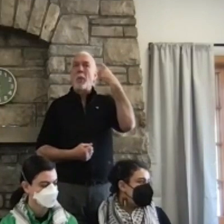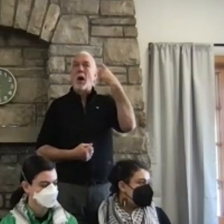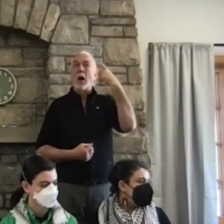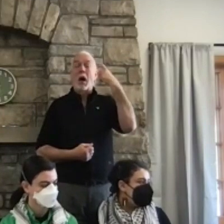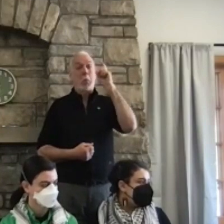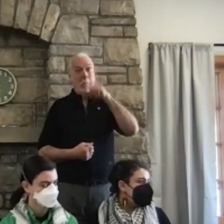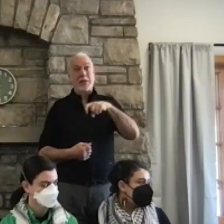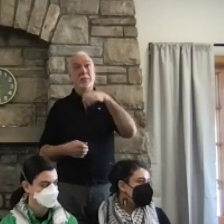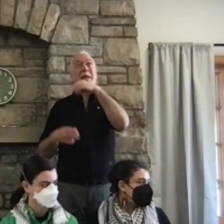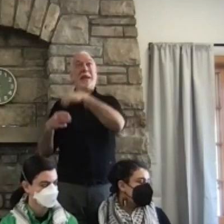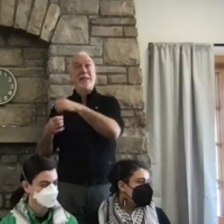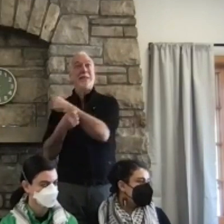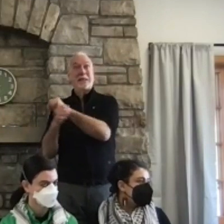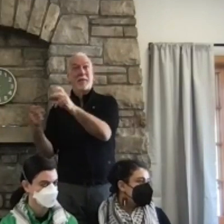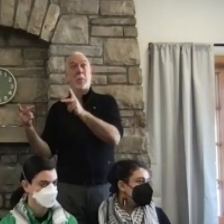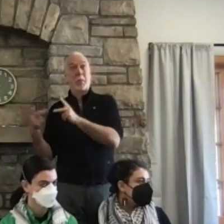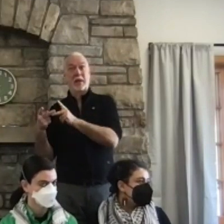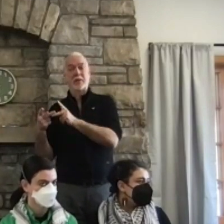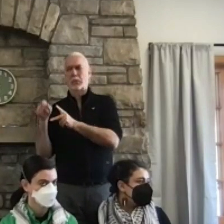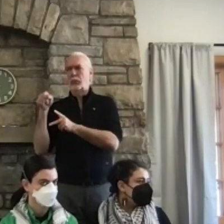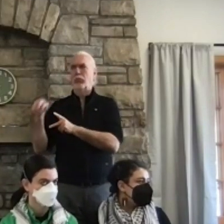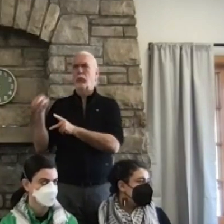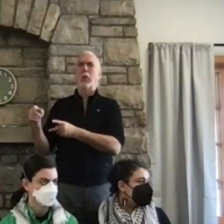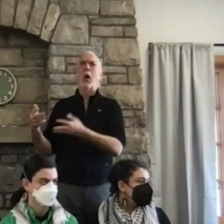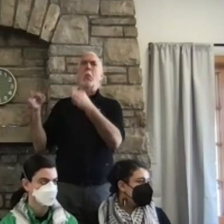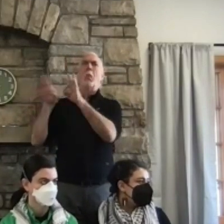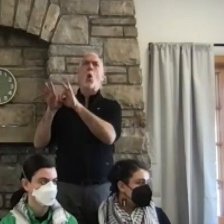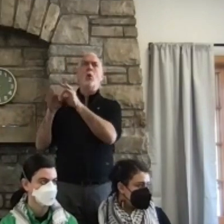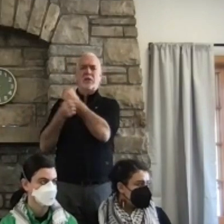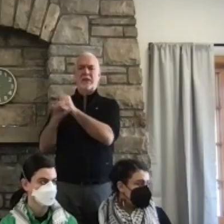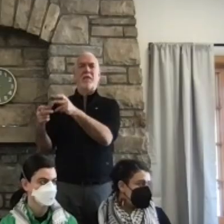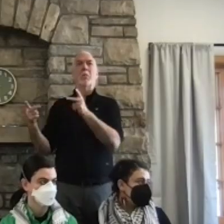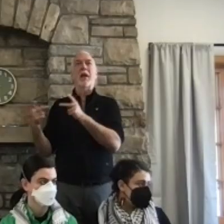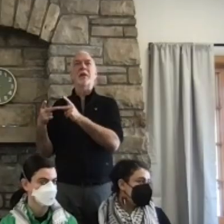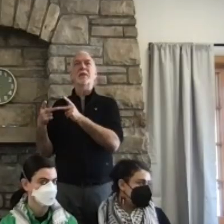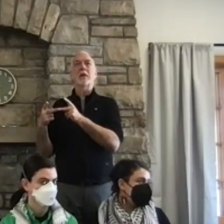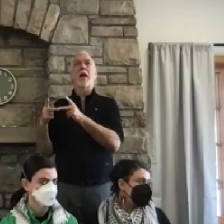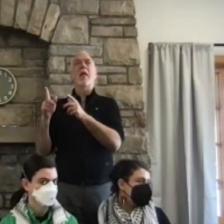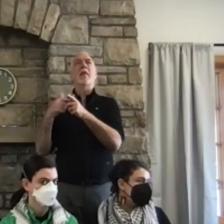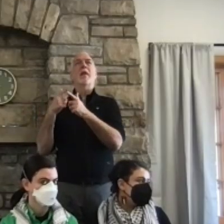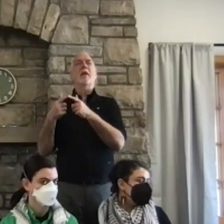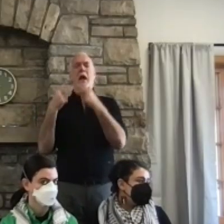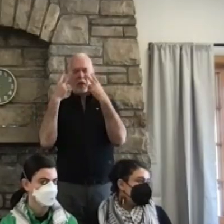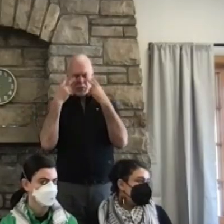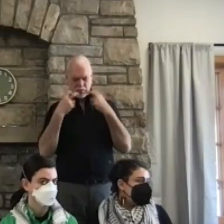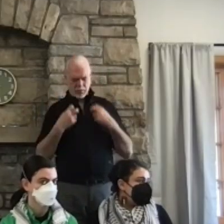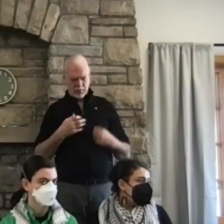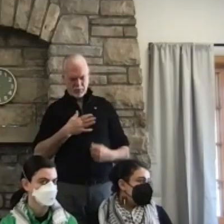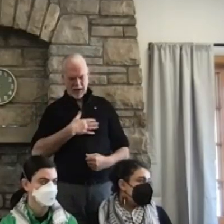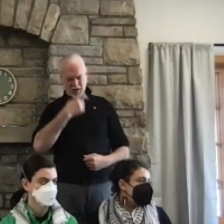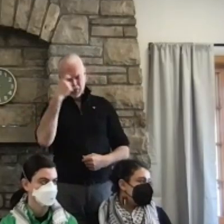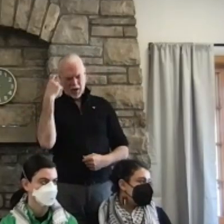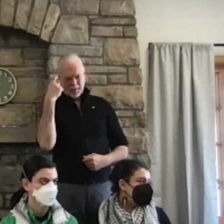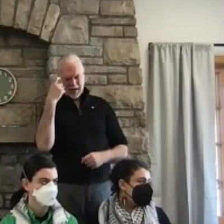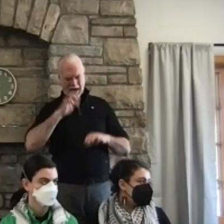was critical in order for me to look at my trauma, see how it affected me, but also